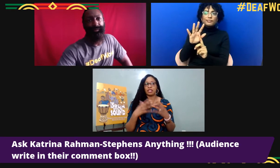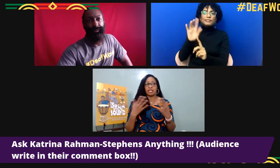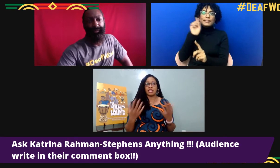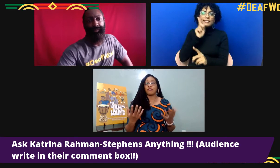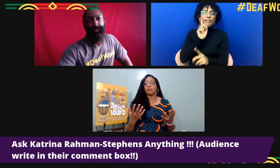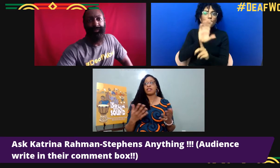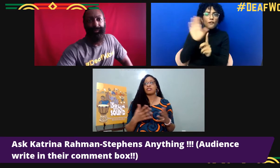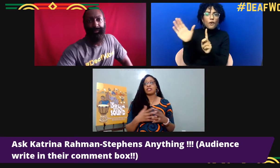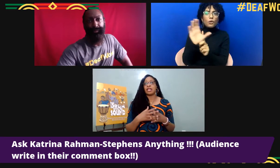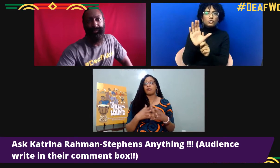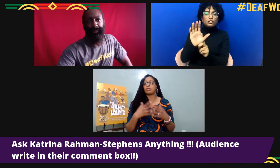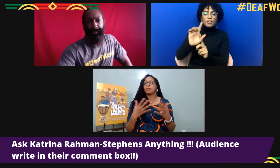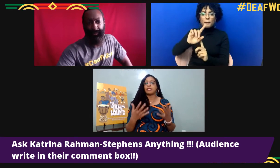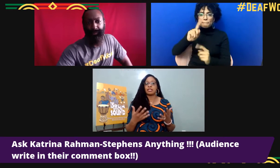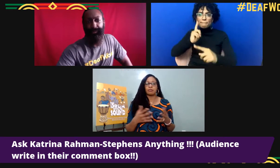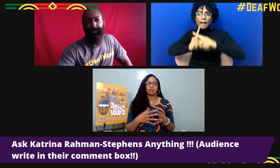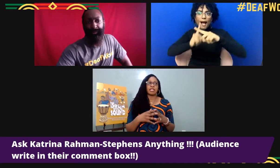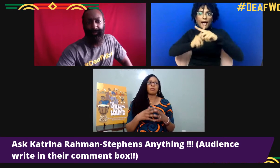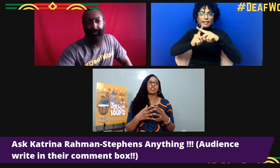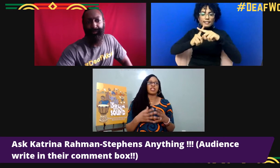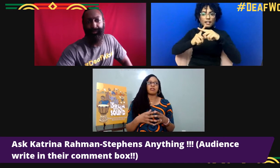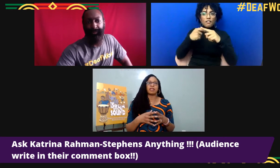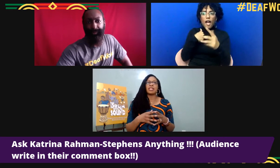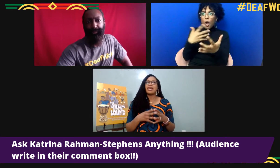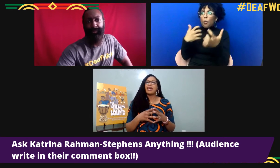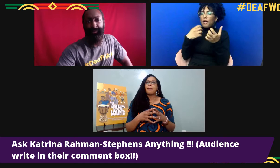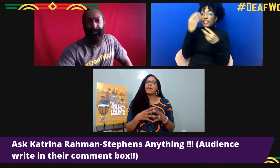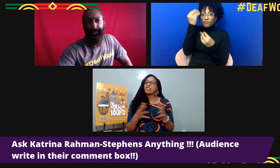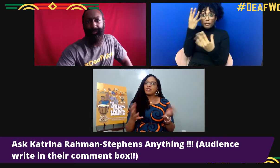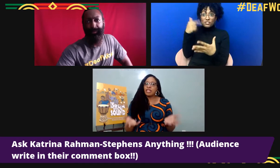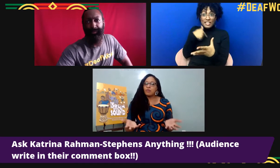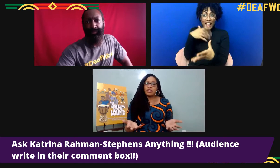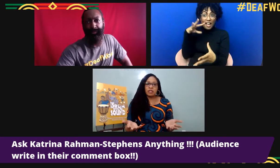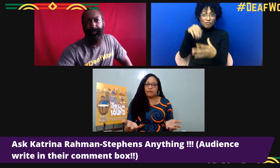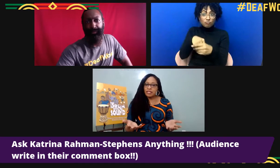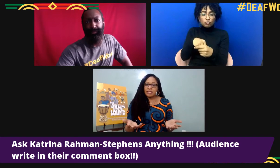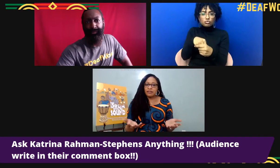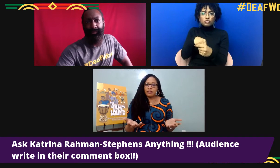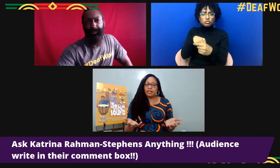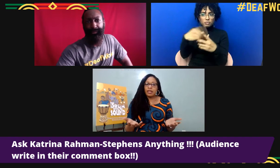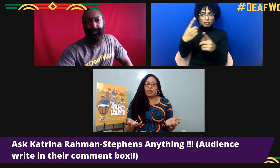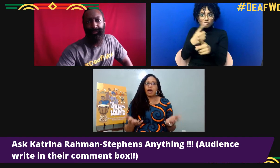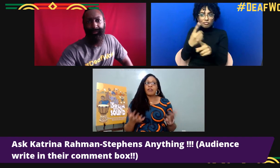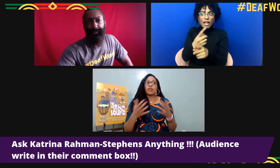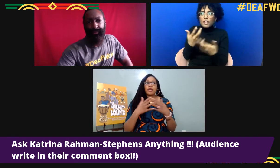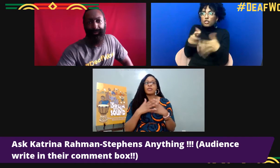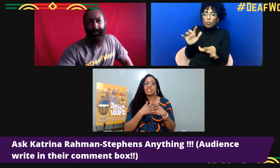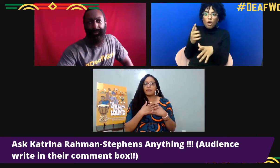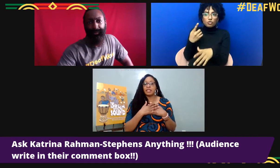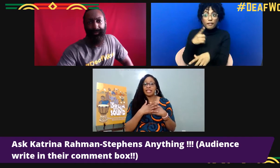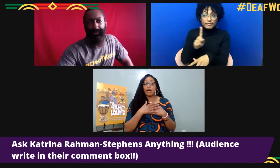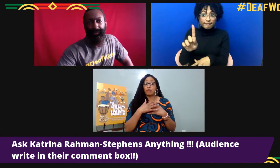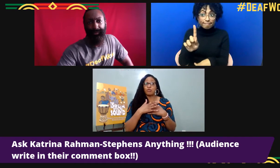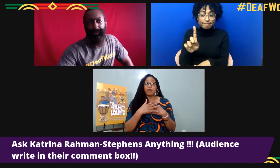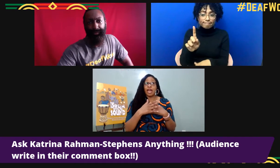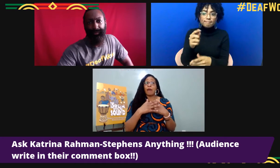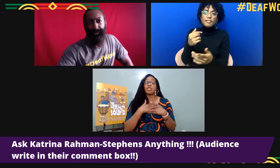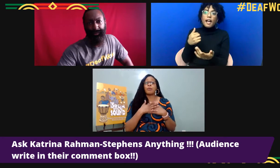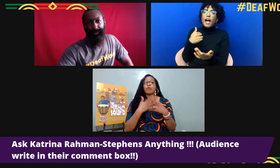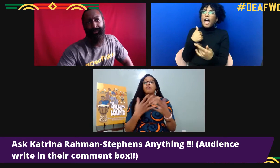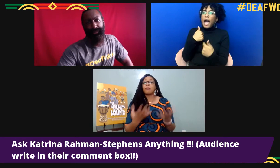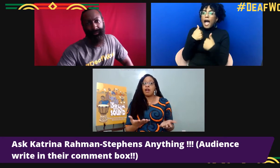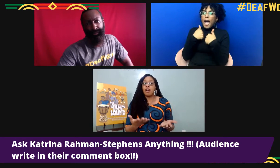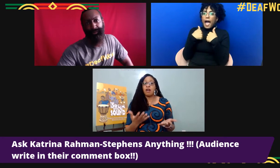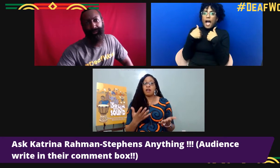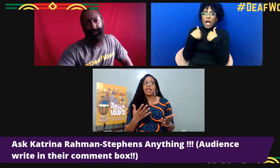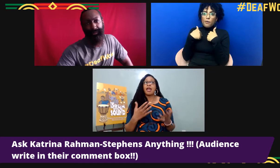make sure that the information that I was putting in the book that I was sharing, making sure that it wasn't offensive, although it was something that I was